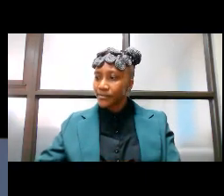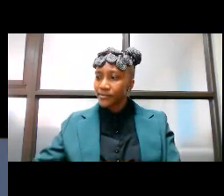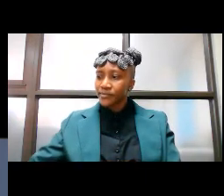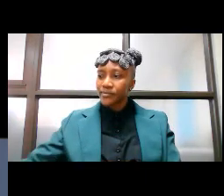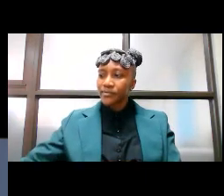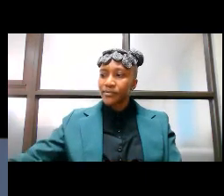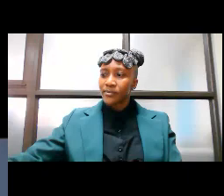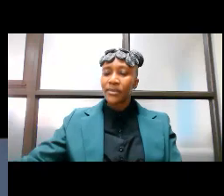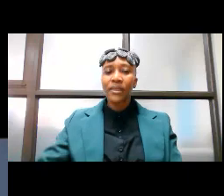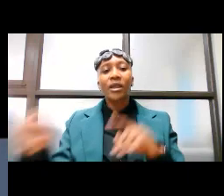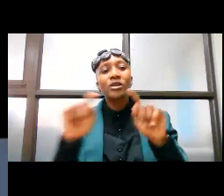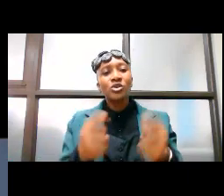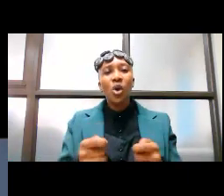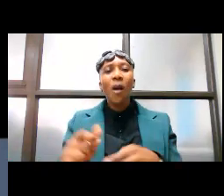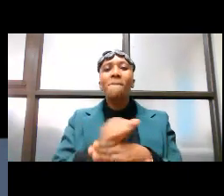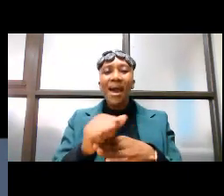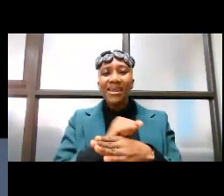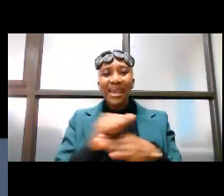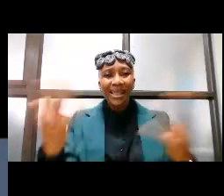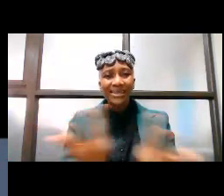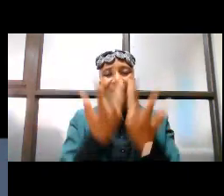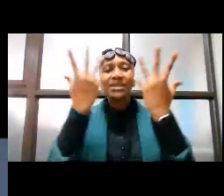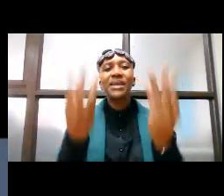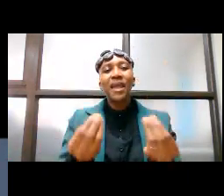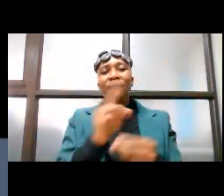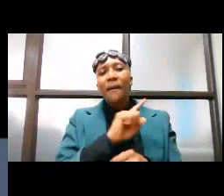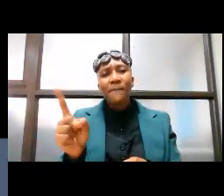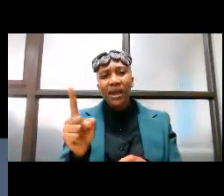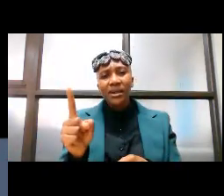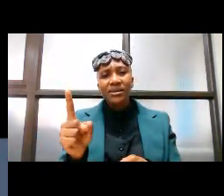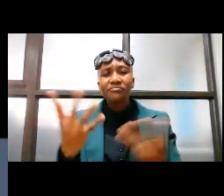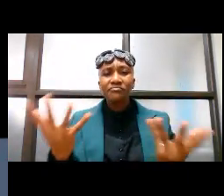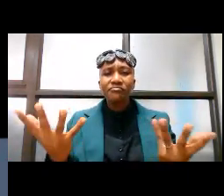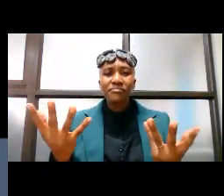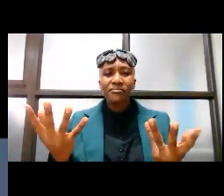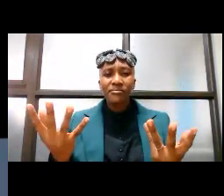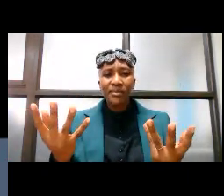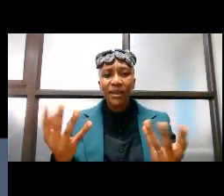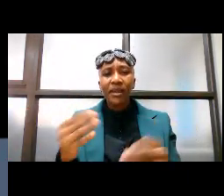often basic common sense